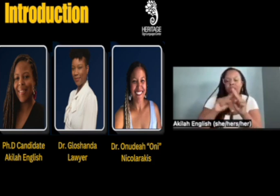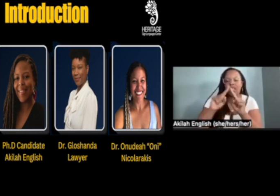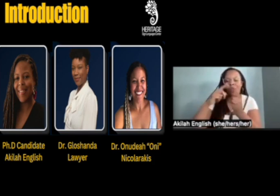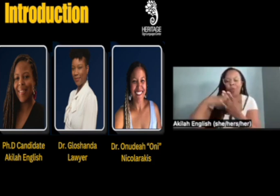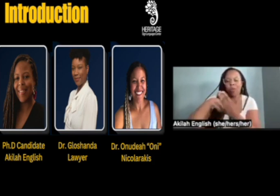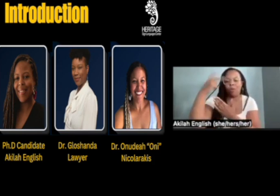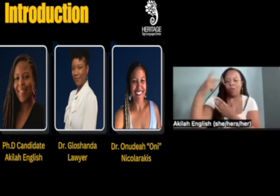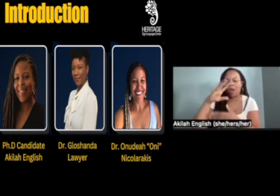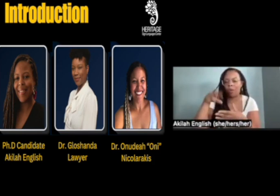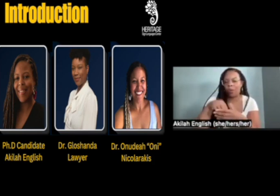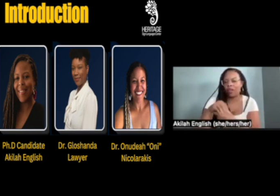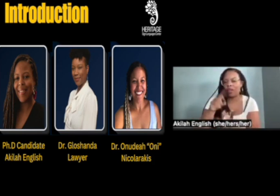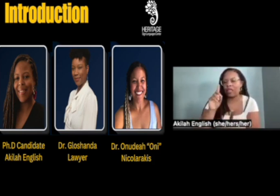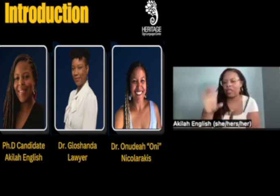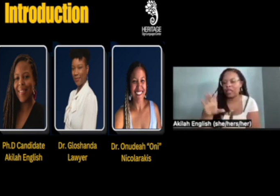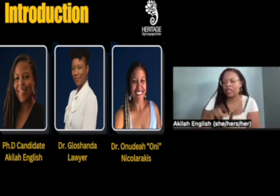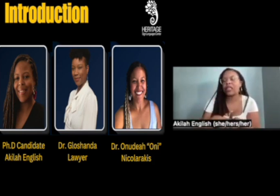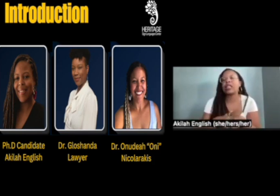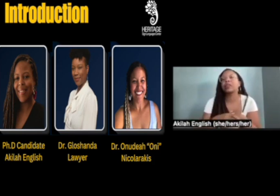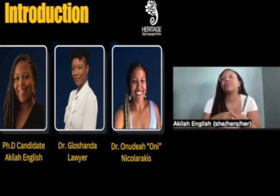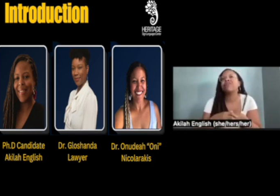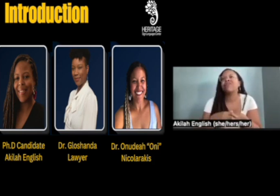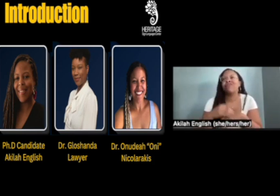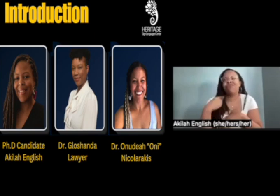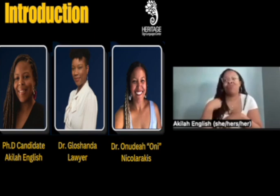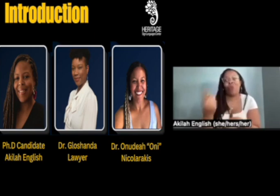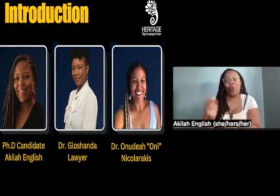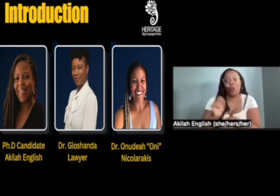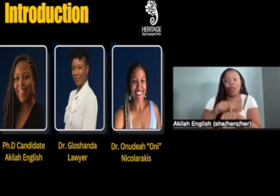on coaching and supporting different programs within the District of